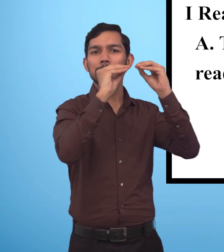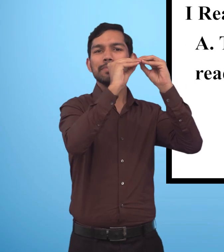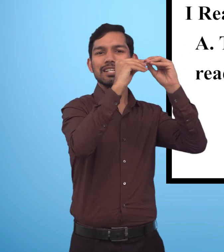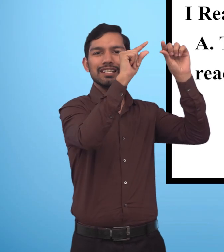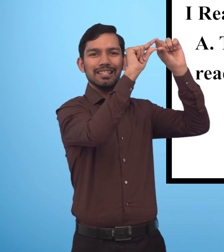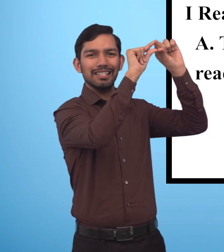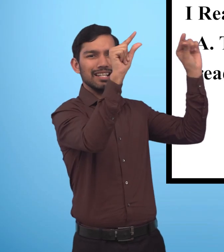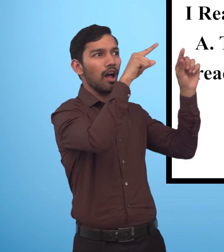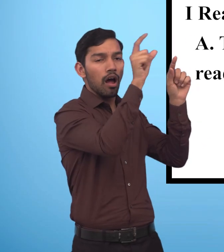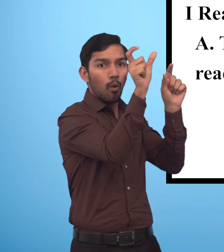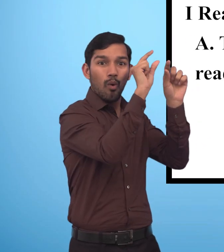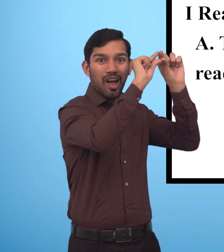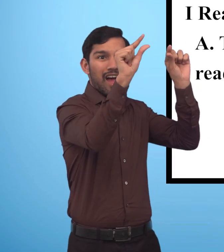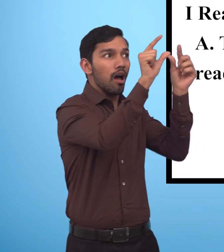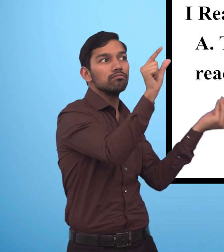column B.